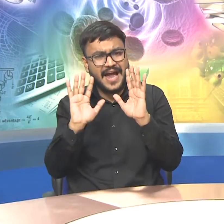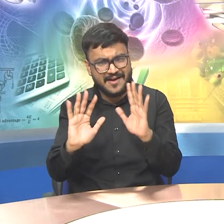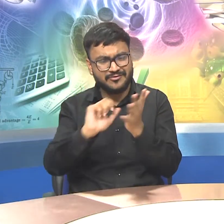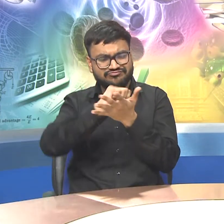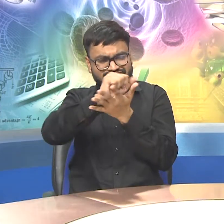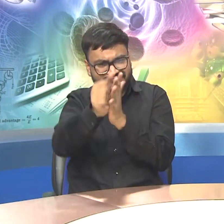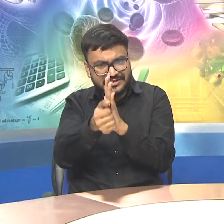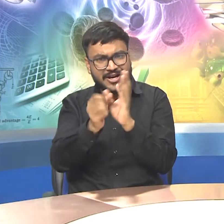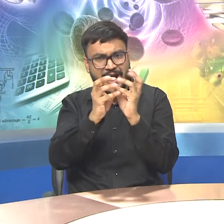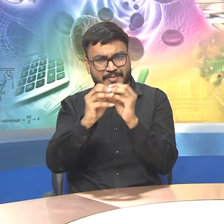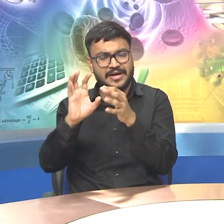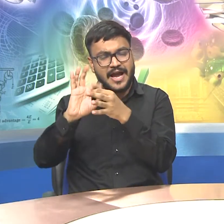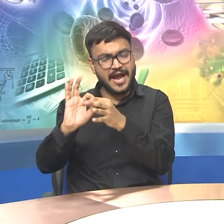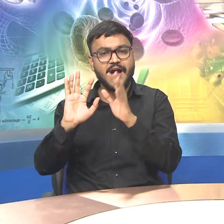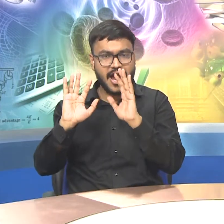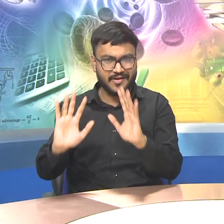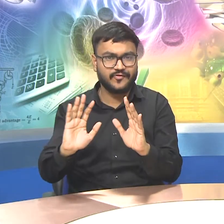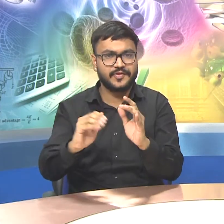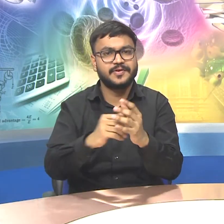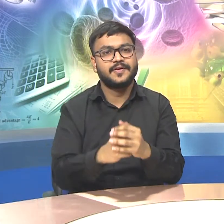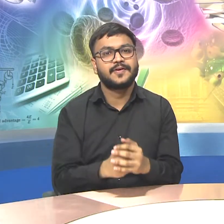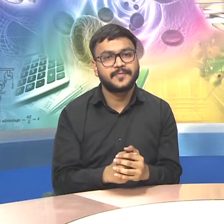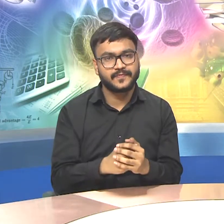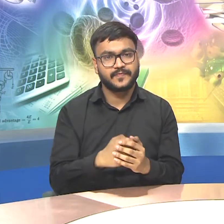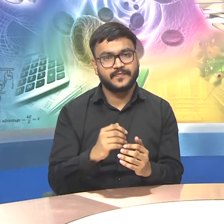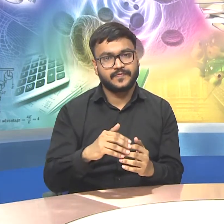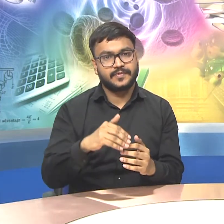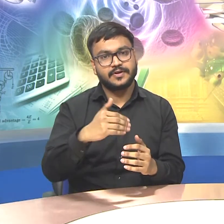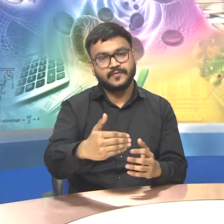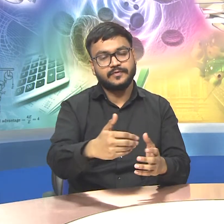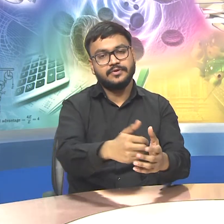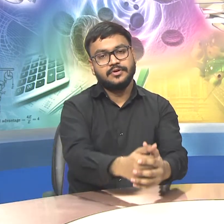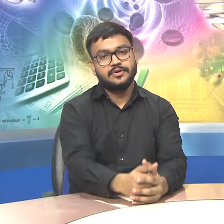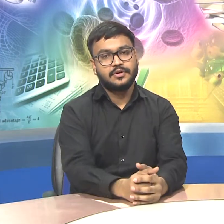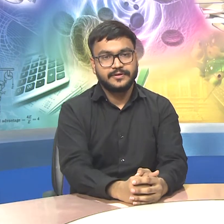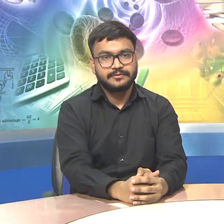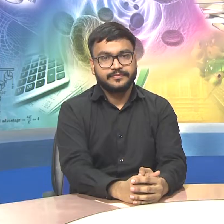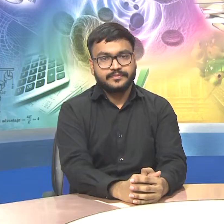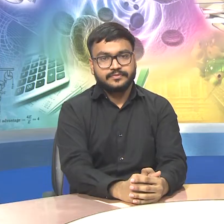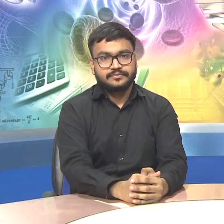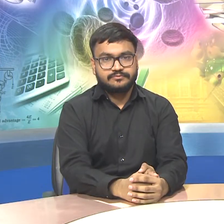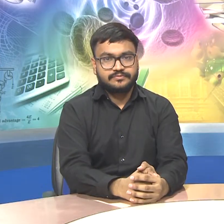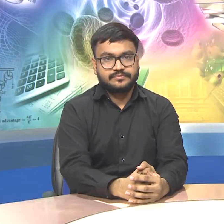In these words, for their sign, we use the finger spelled letter as a hand shape.